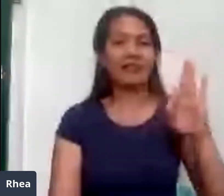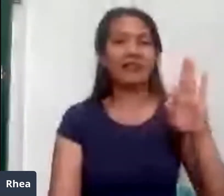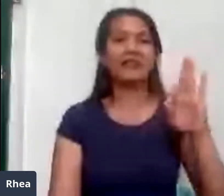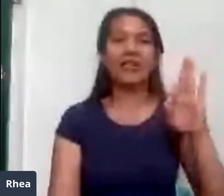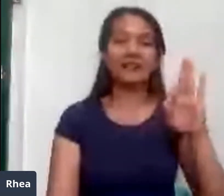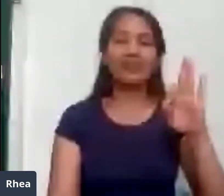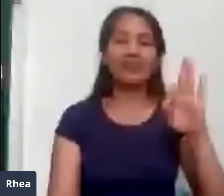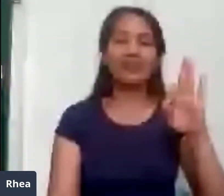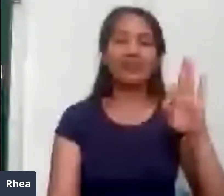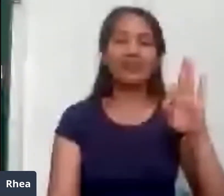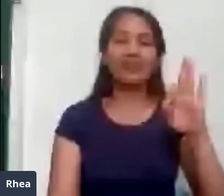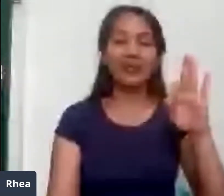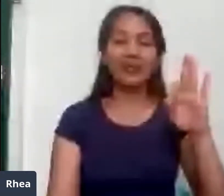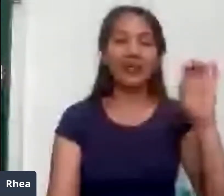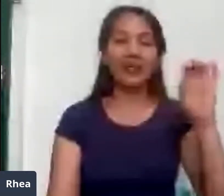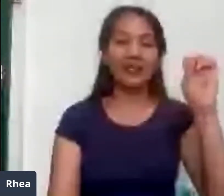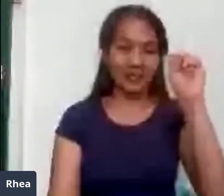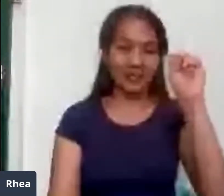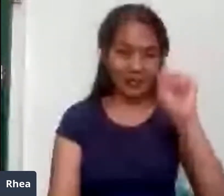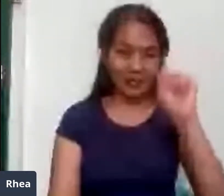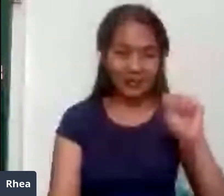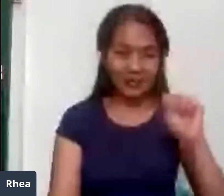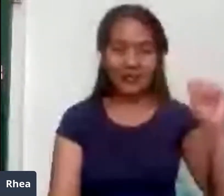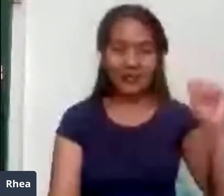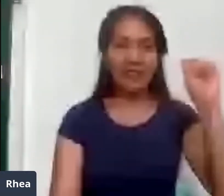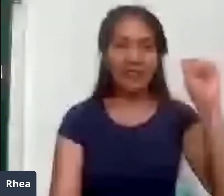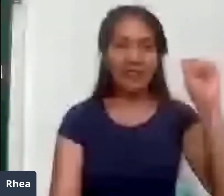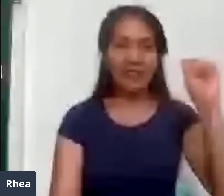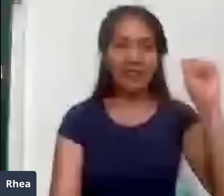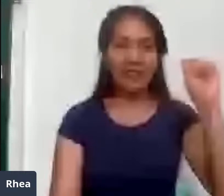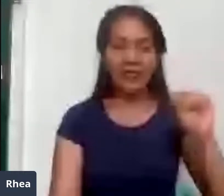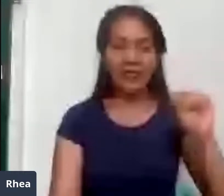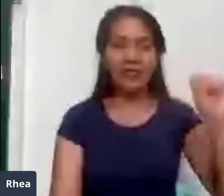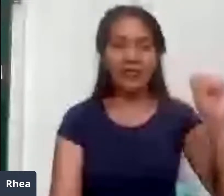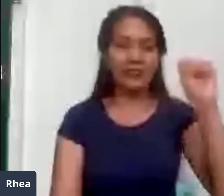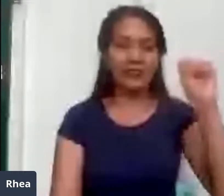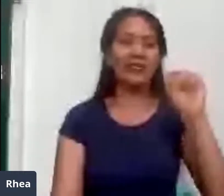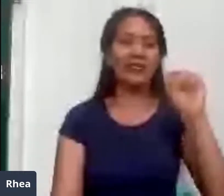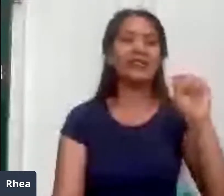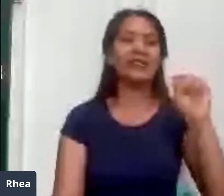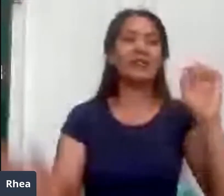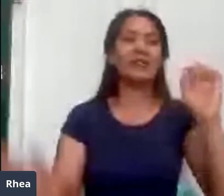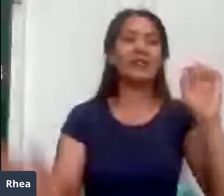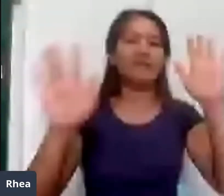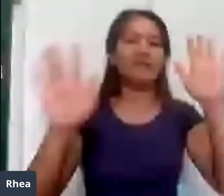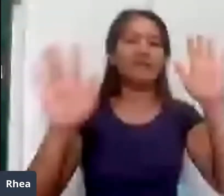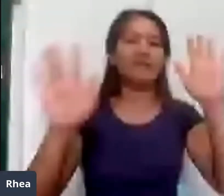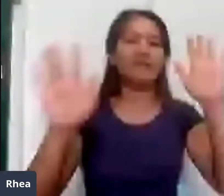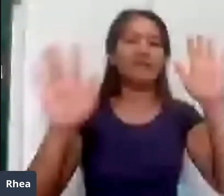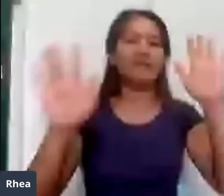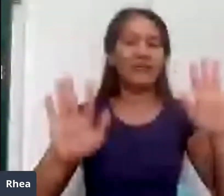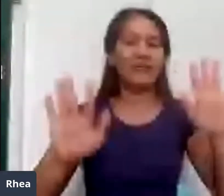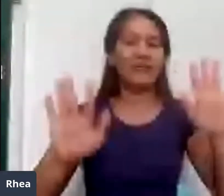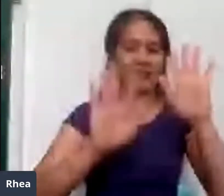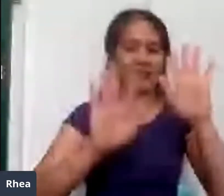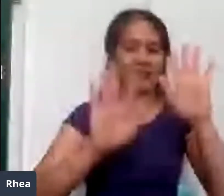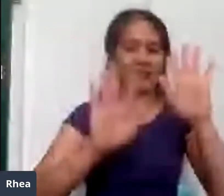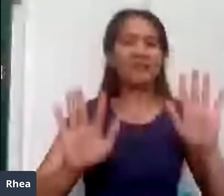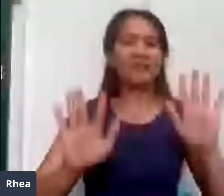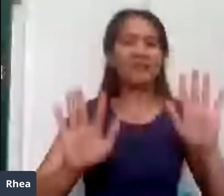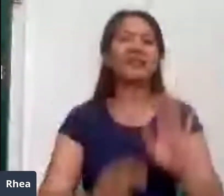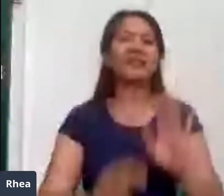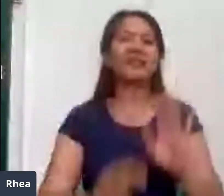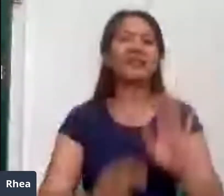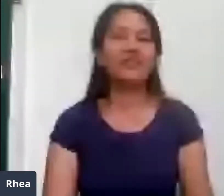Friday. Saturday, syempre. Saturday, letter S. And Palm